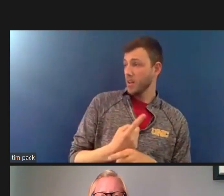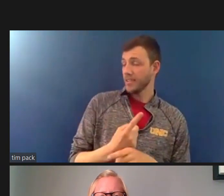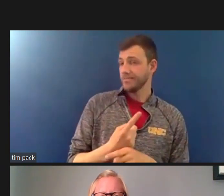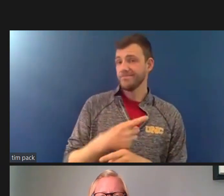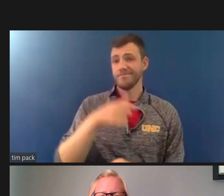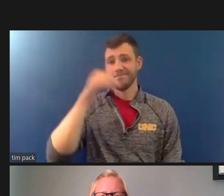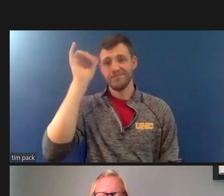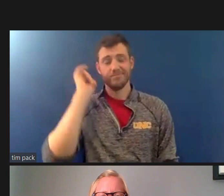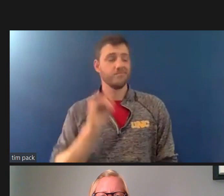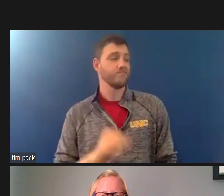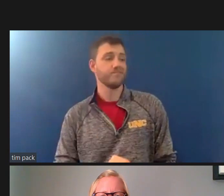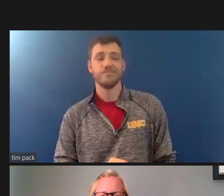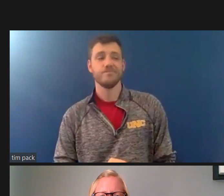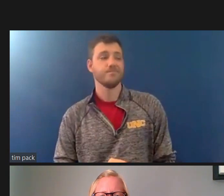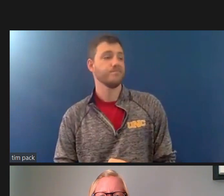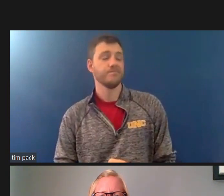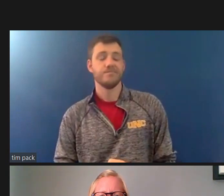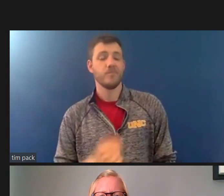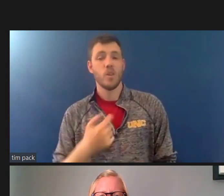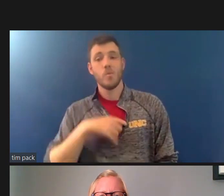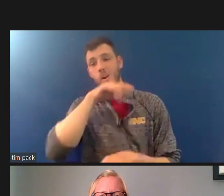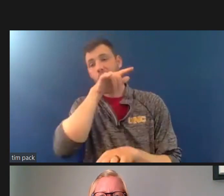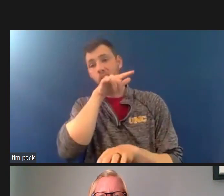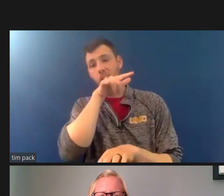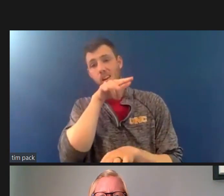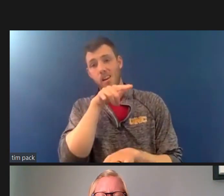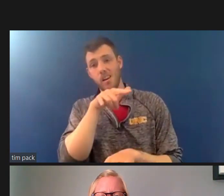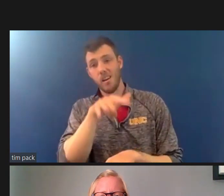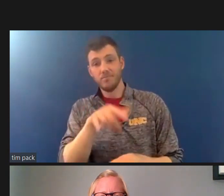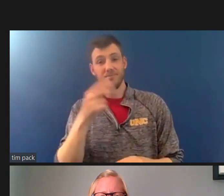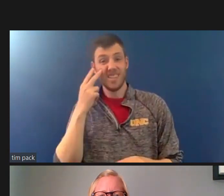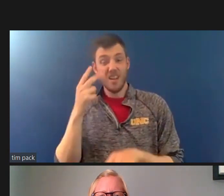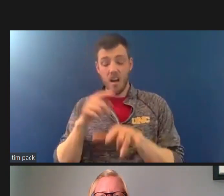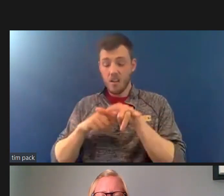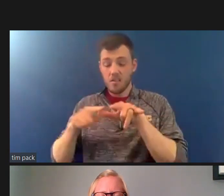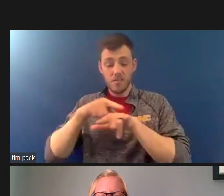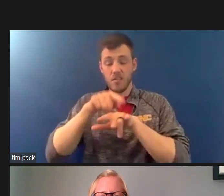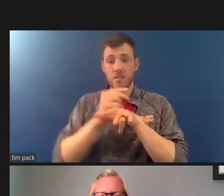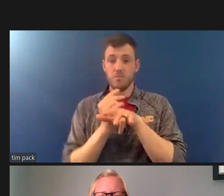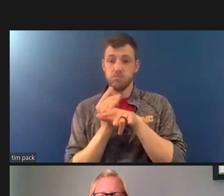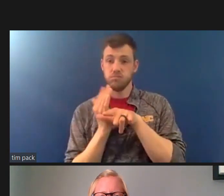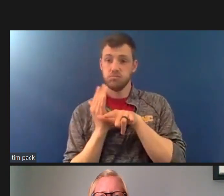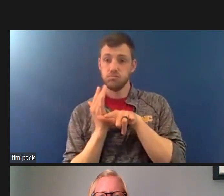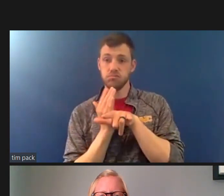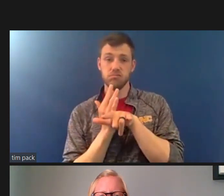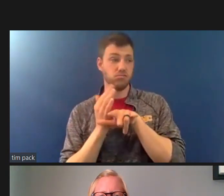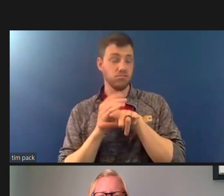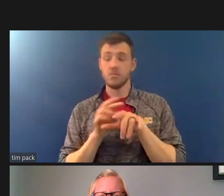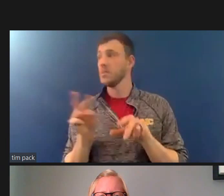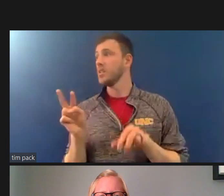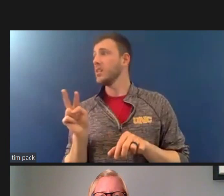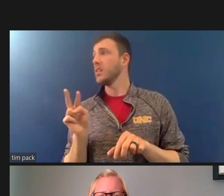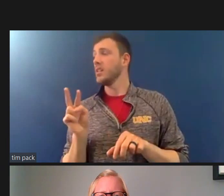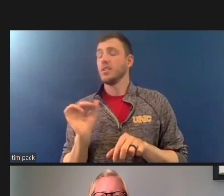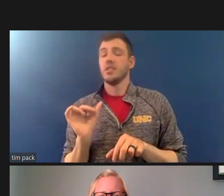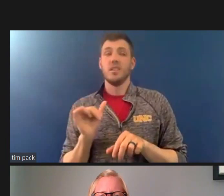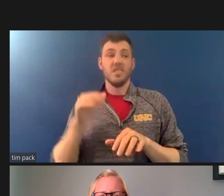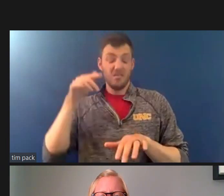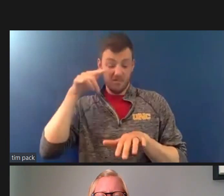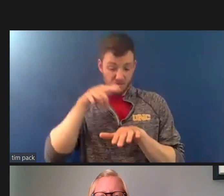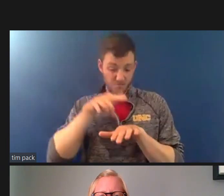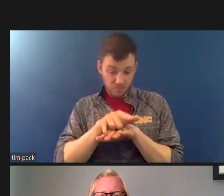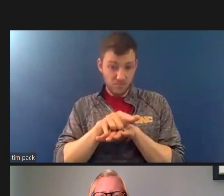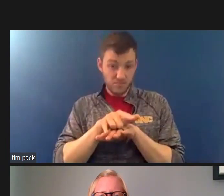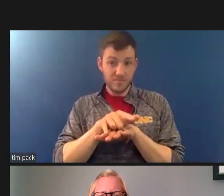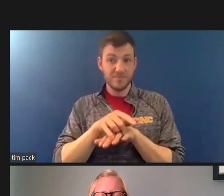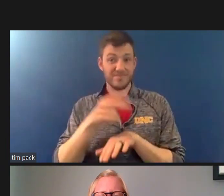I saw the other parts of the plane. There were flames coming out of it." He looked up and down the scar. "And this is what the cabin